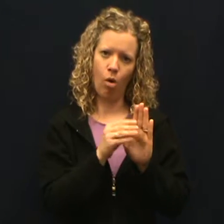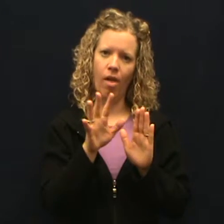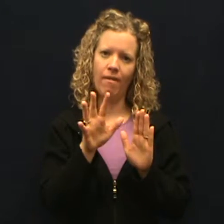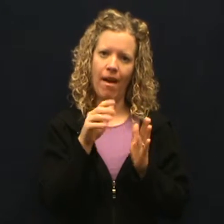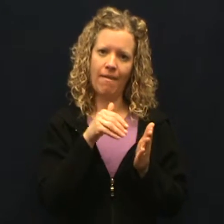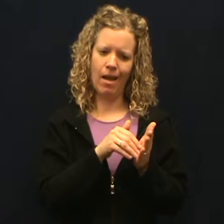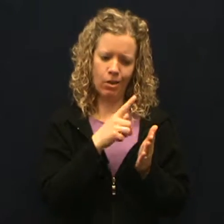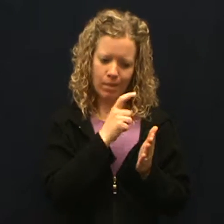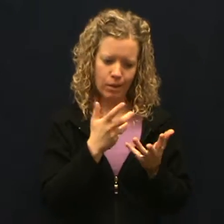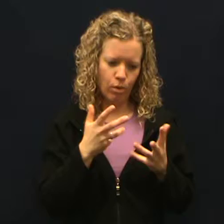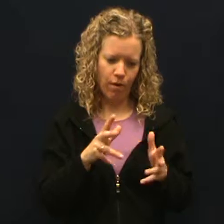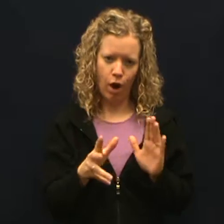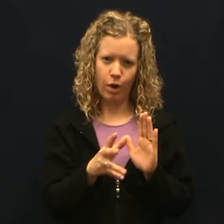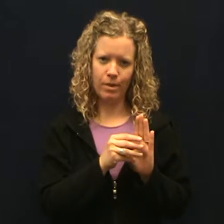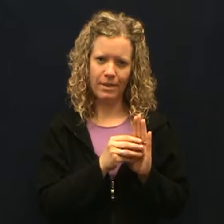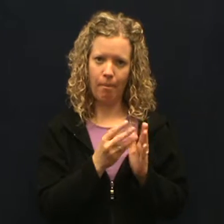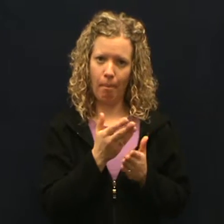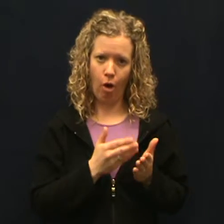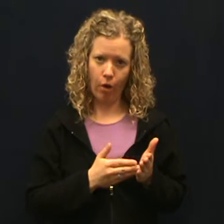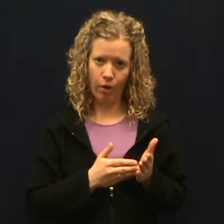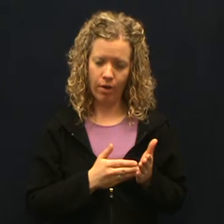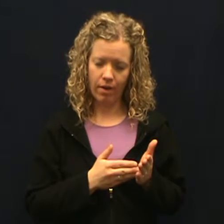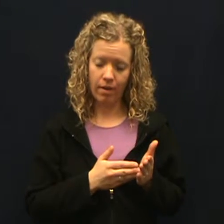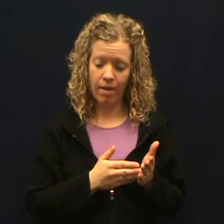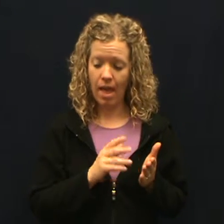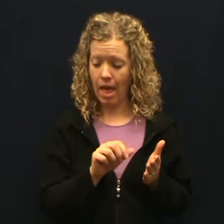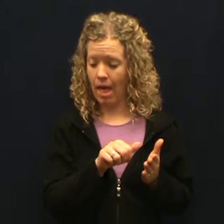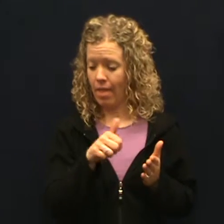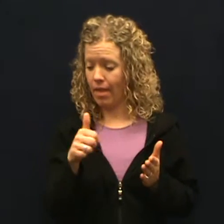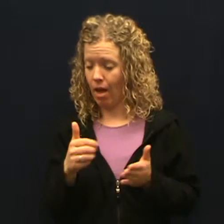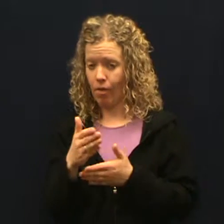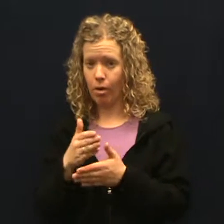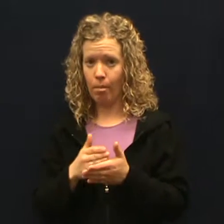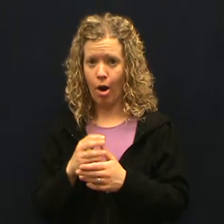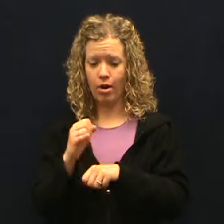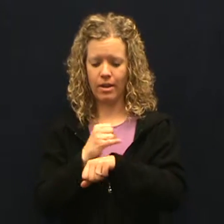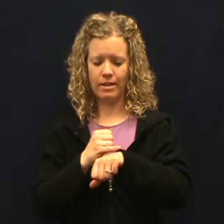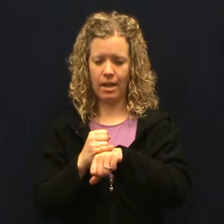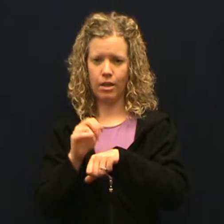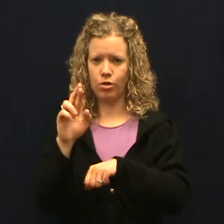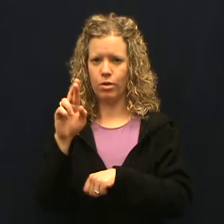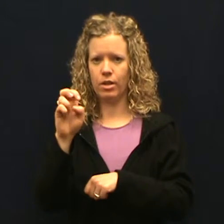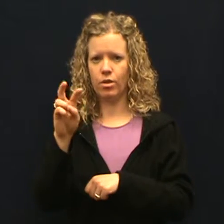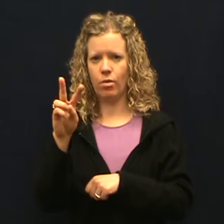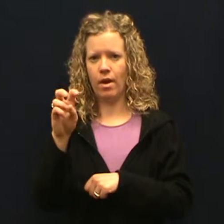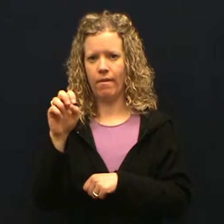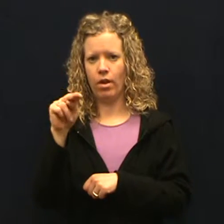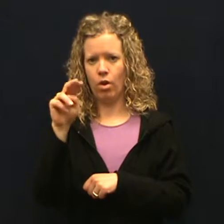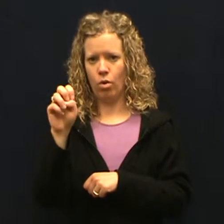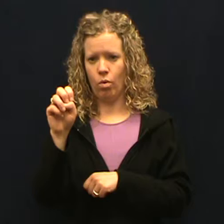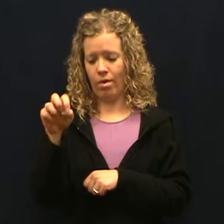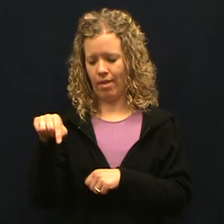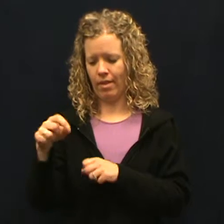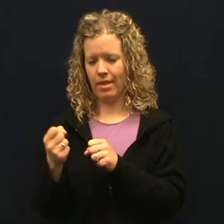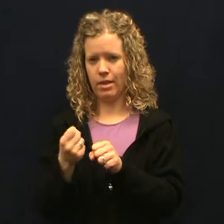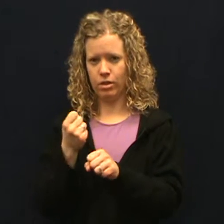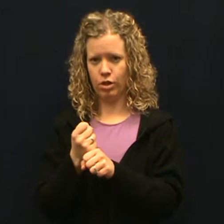that, and then the other part is the interest revenue for this year from January through